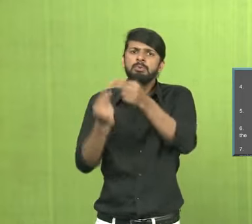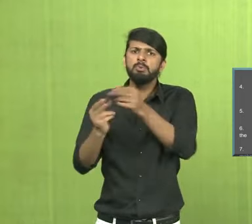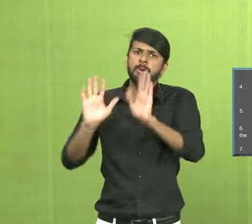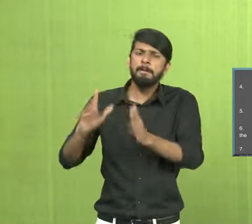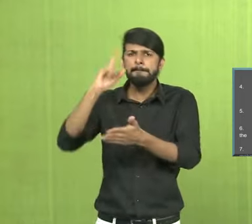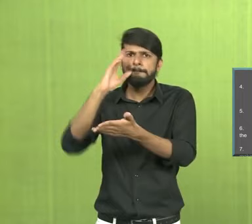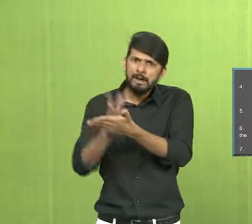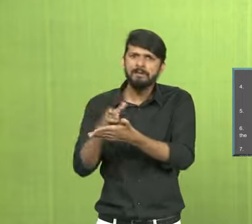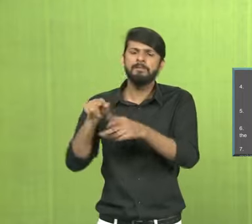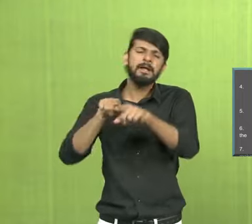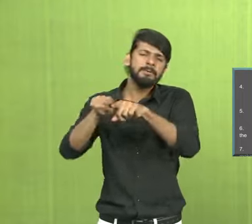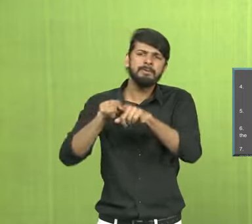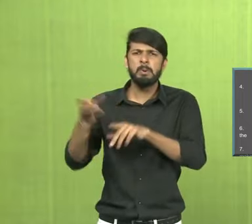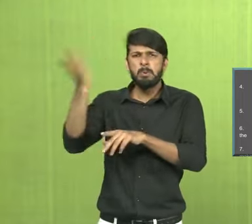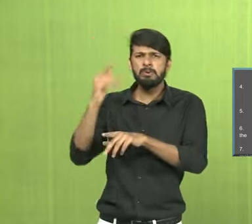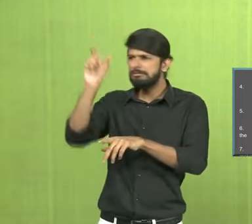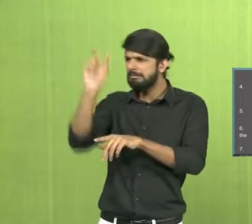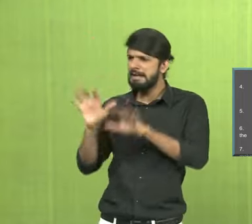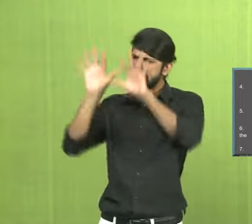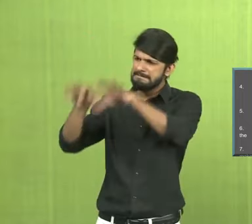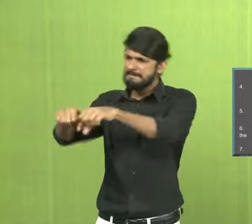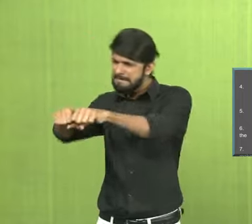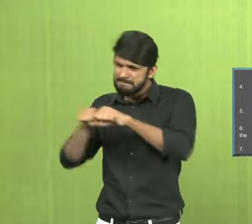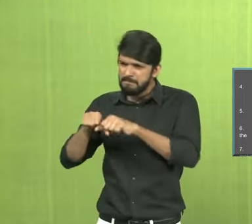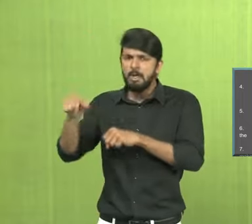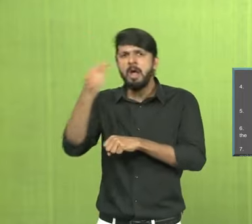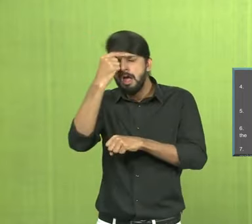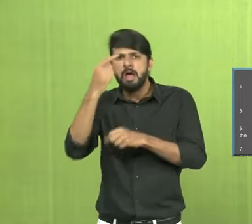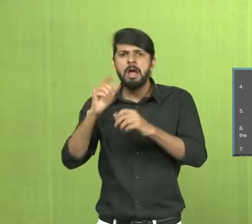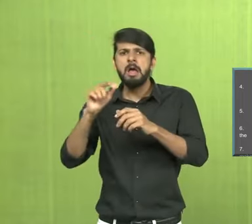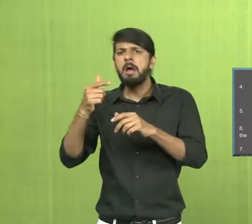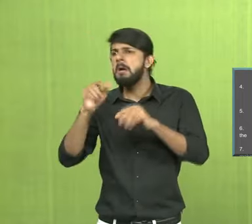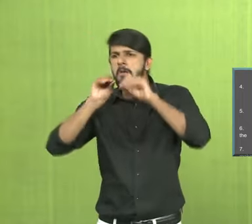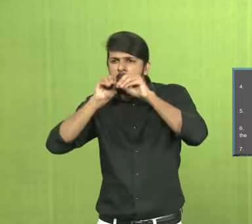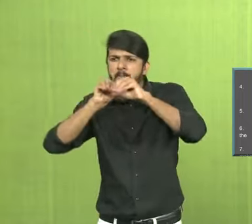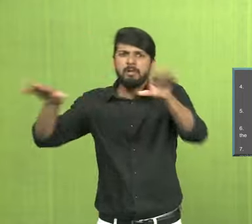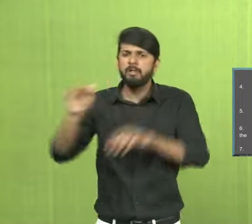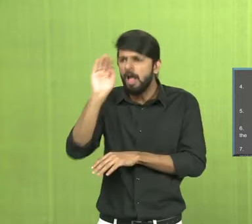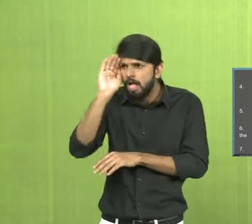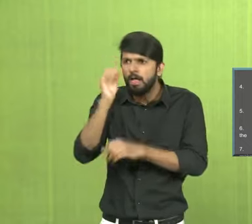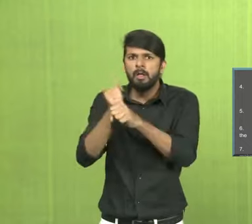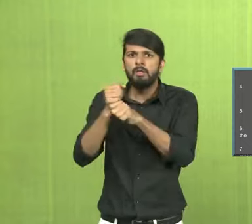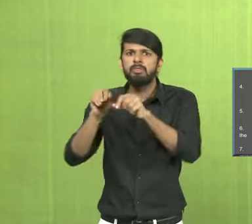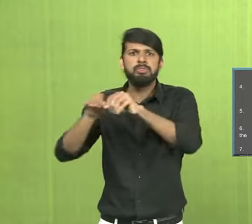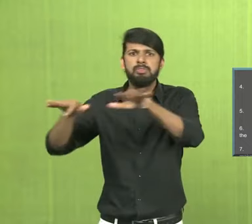mythological figures, although scenes from daily and everyday life, that the local scandals of